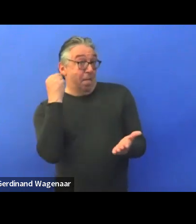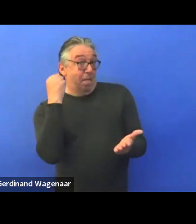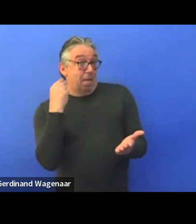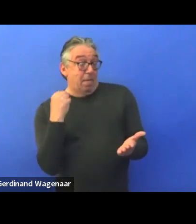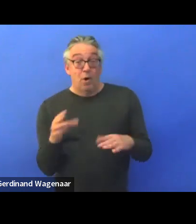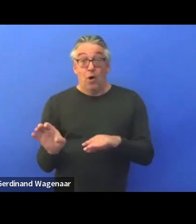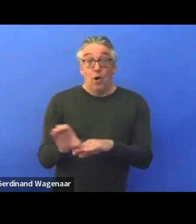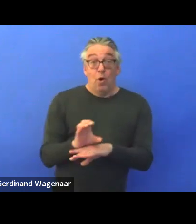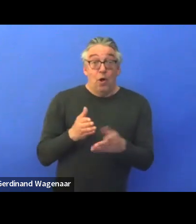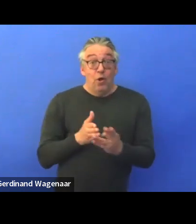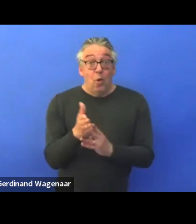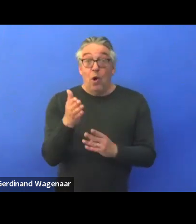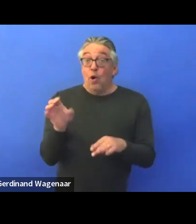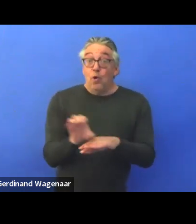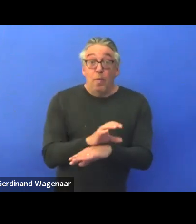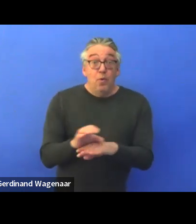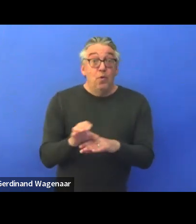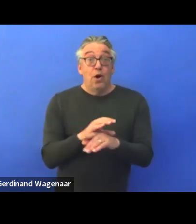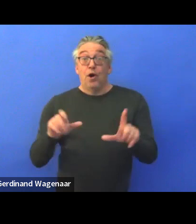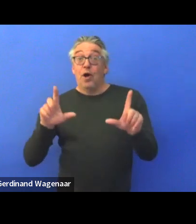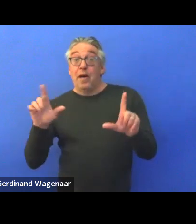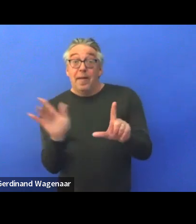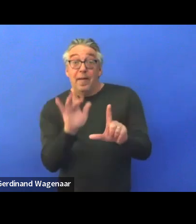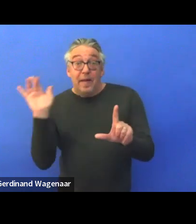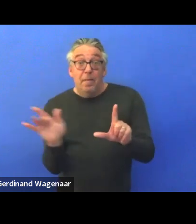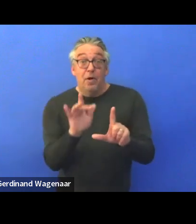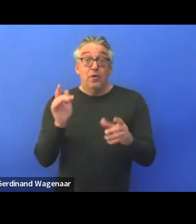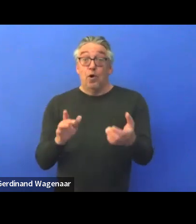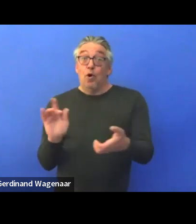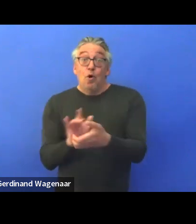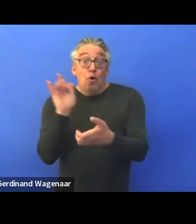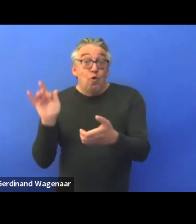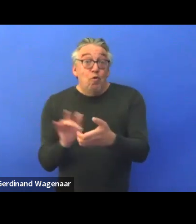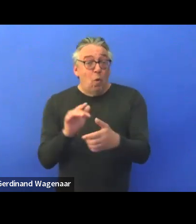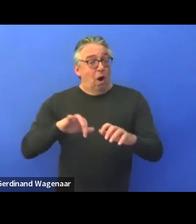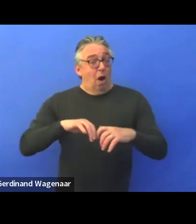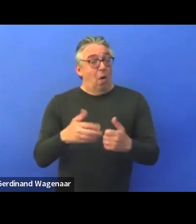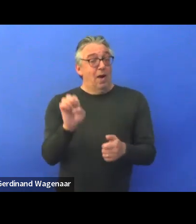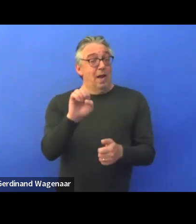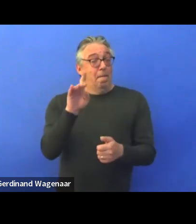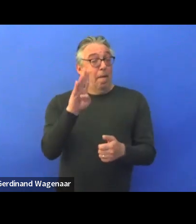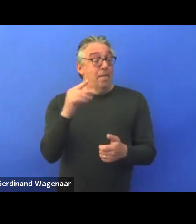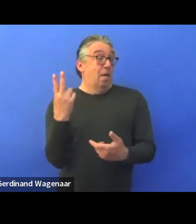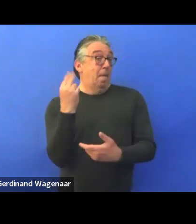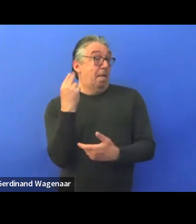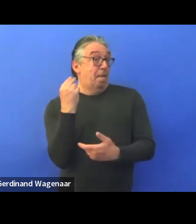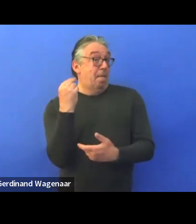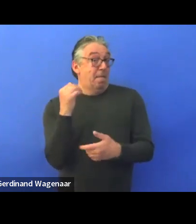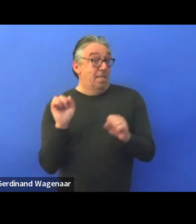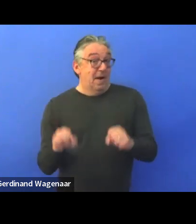or smartphone for reading EPUB. Then we'll have a final Q&A before a closing session.